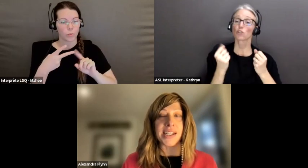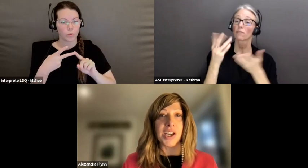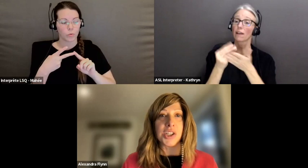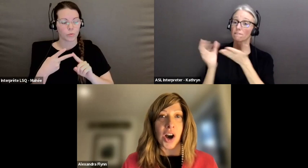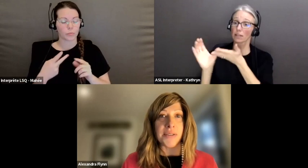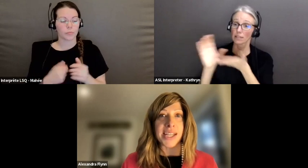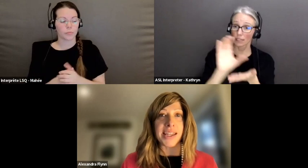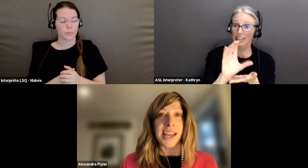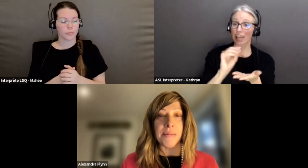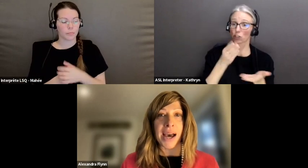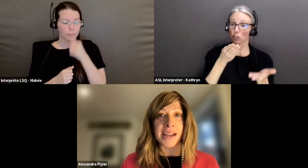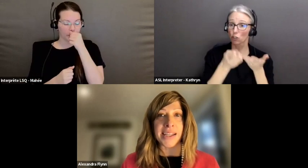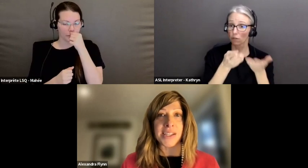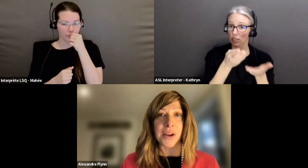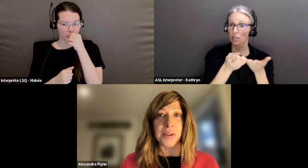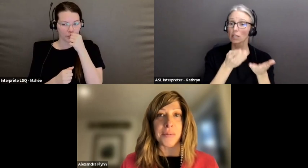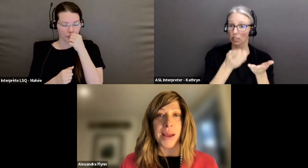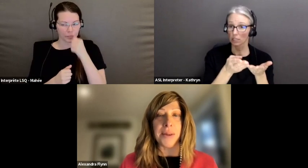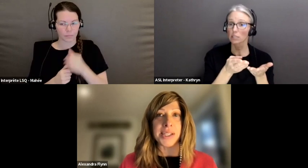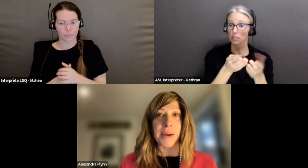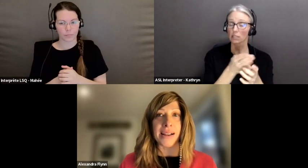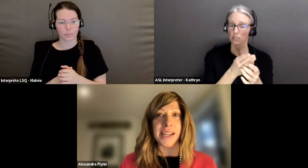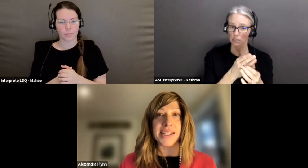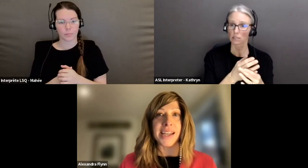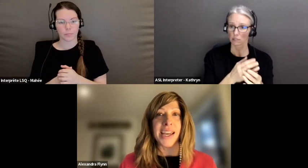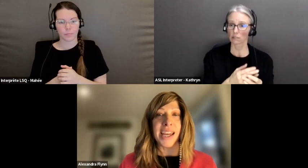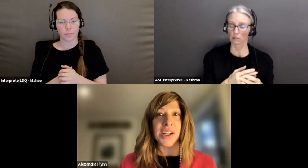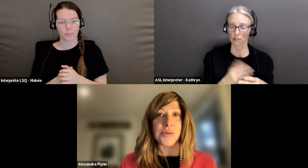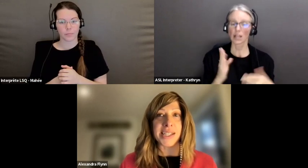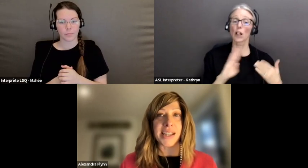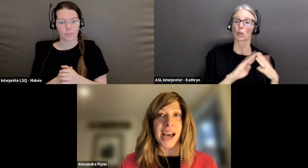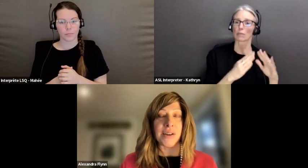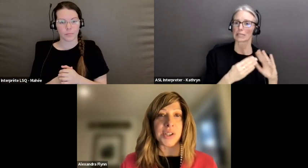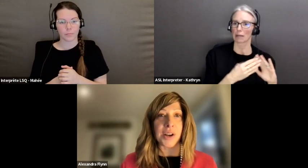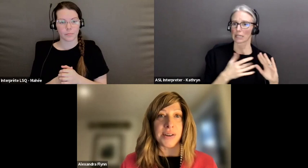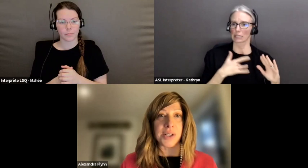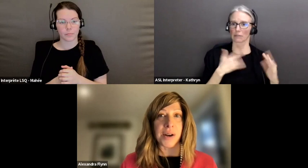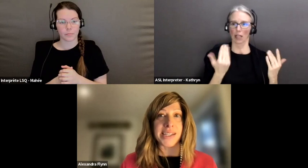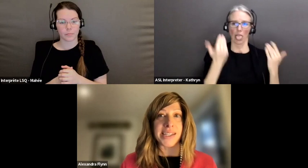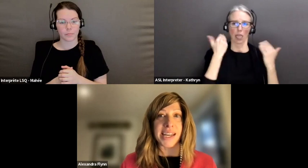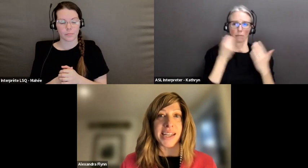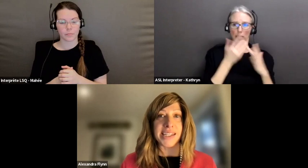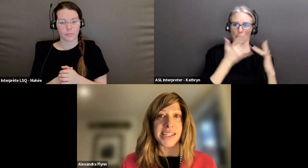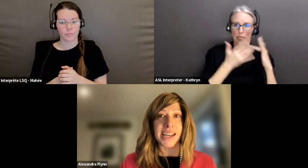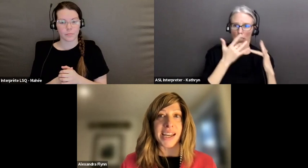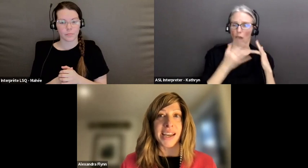services to offset the impact that's felt by municipalities in addressing the housing crisis